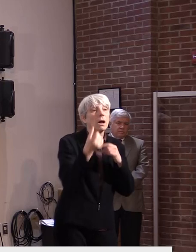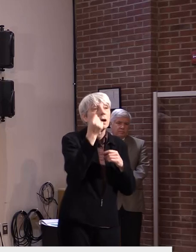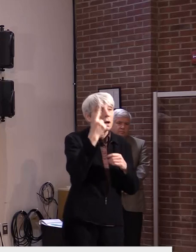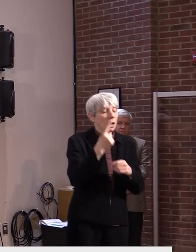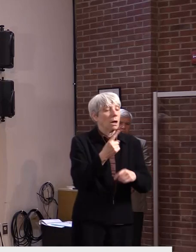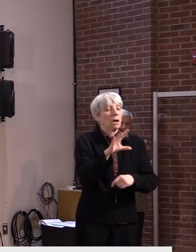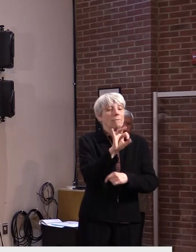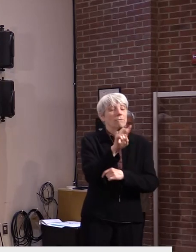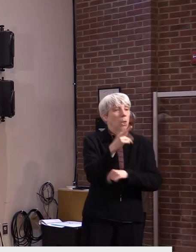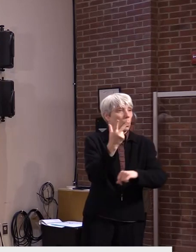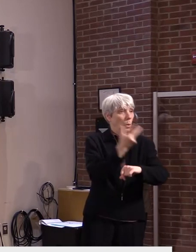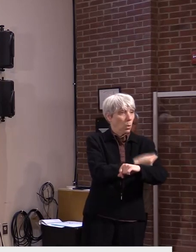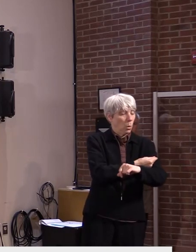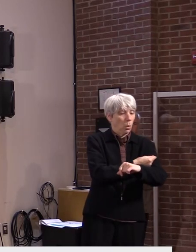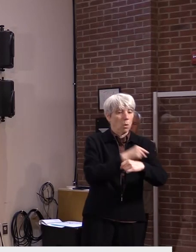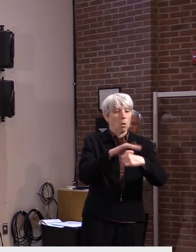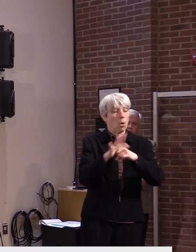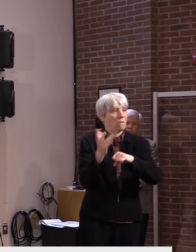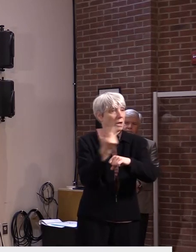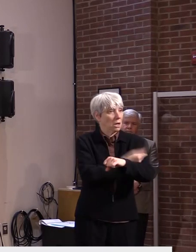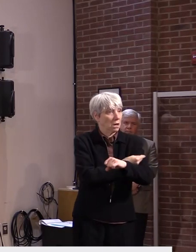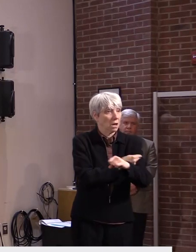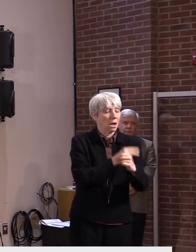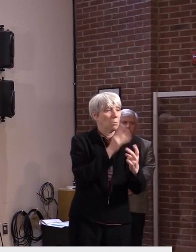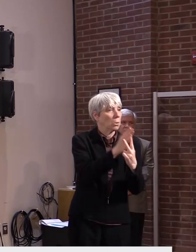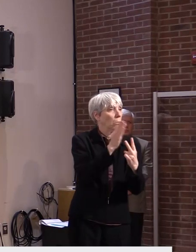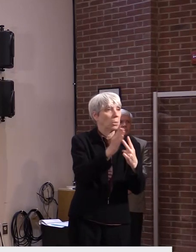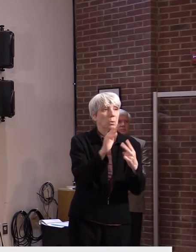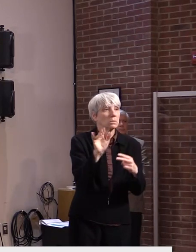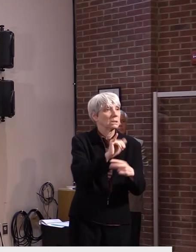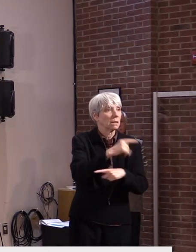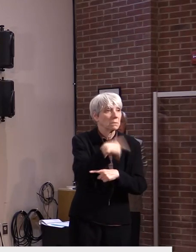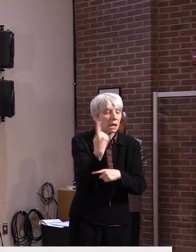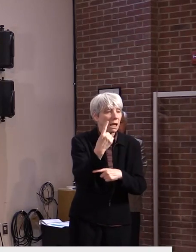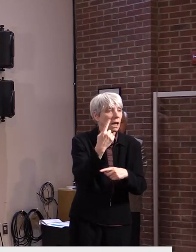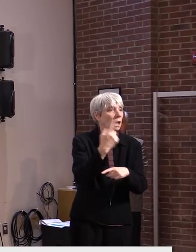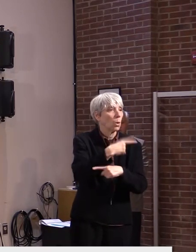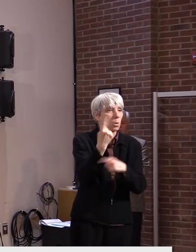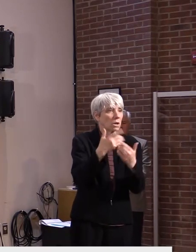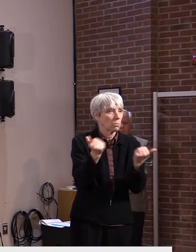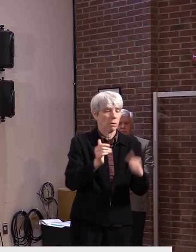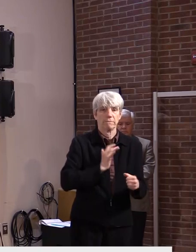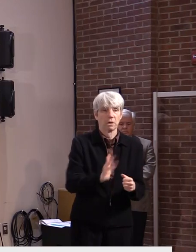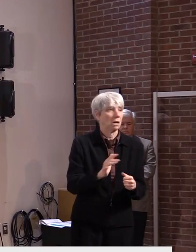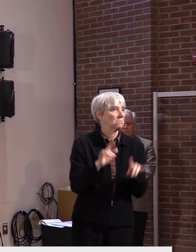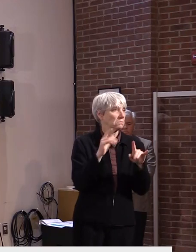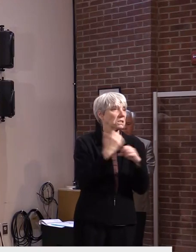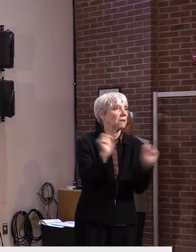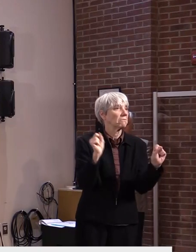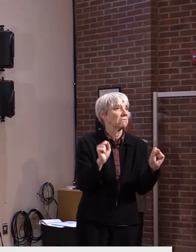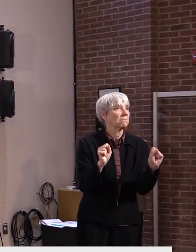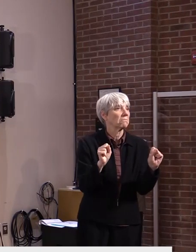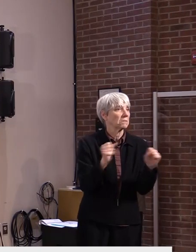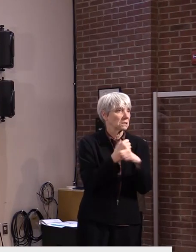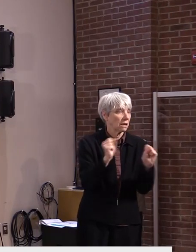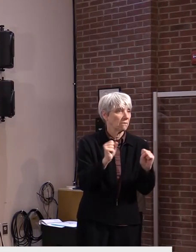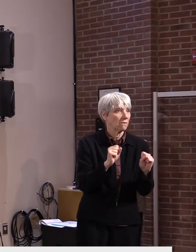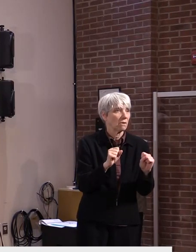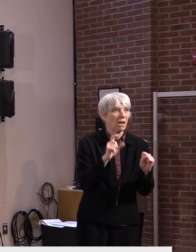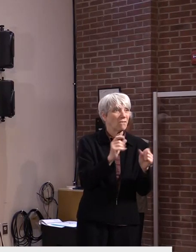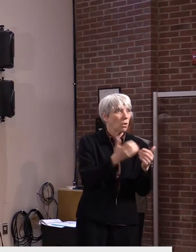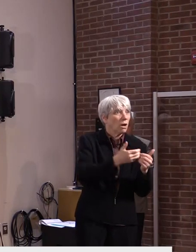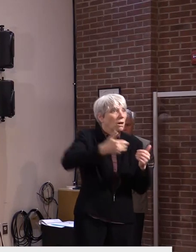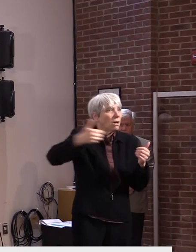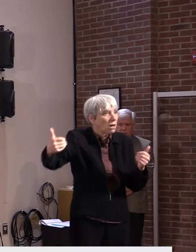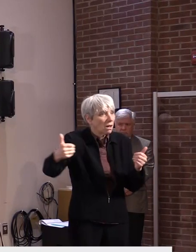shot and a COVID vaccine or a COVID booster. It's even safe to get them at the same time, one in